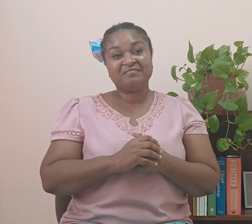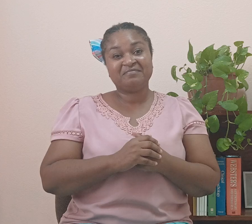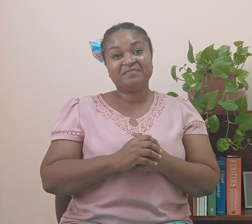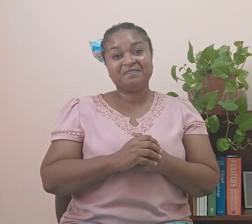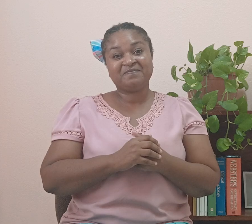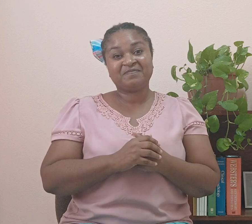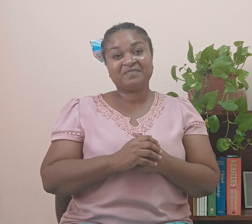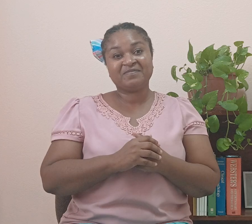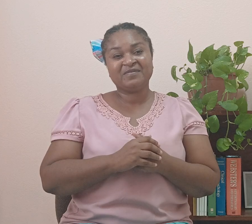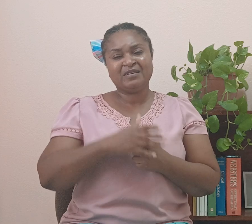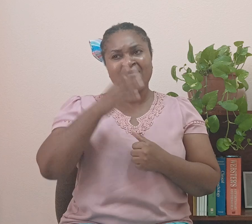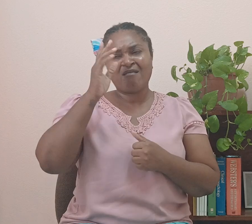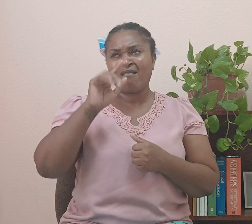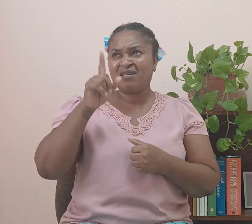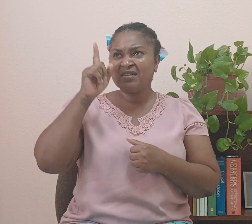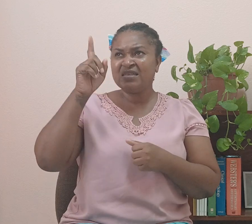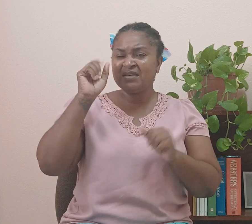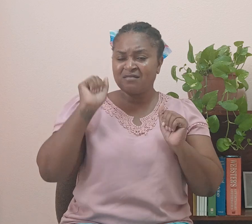God is in control.